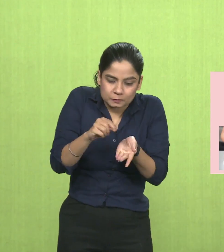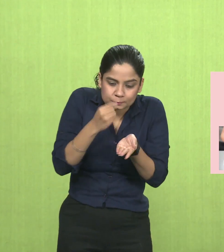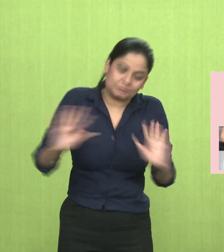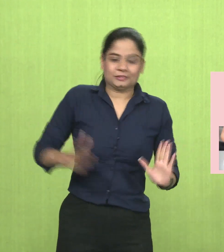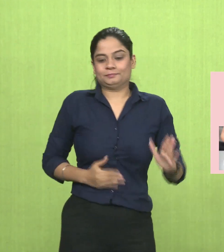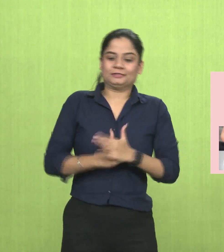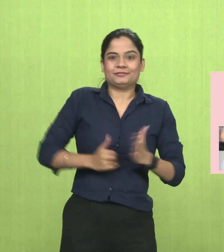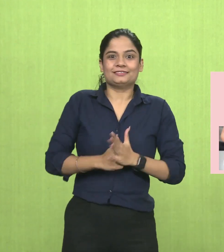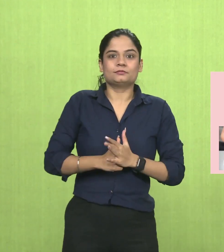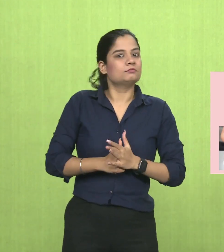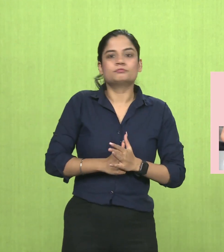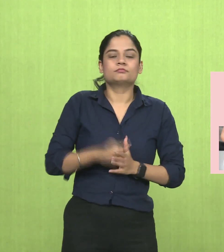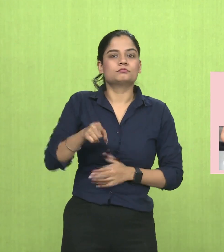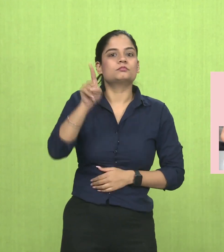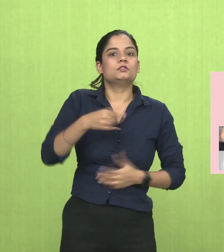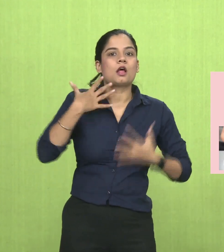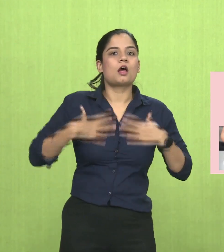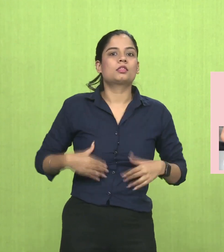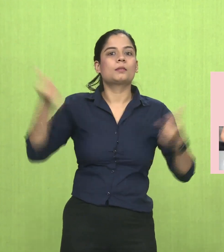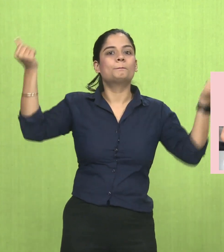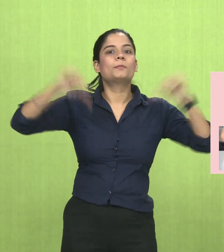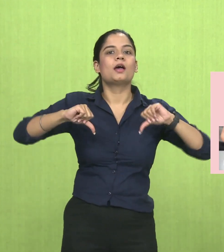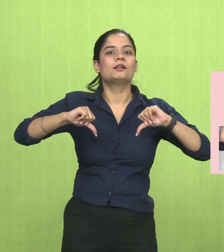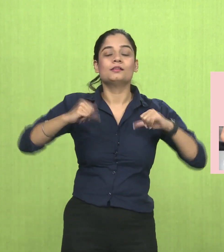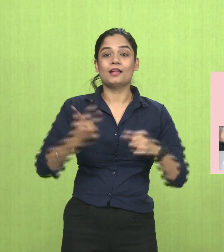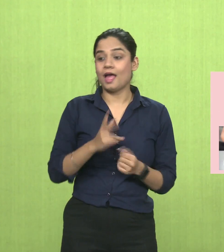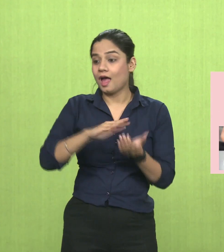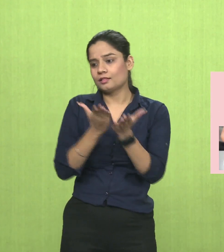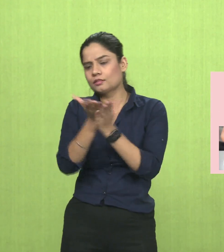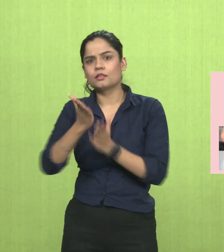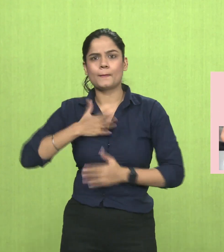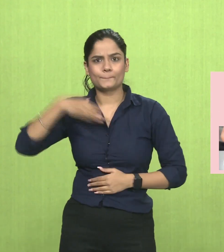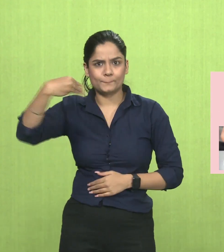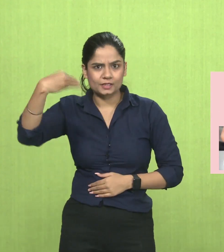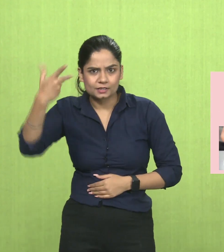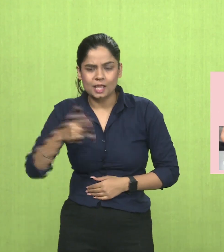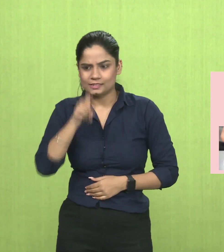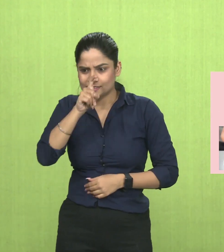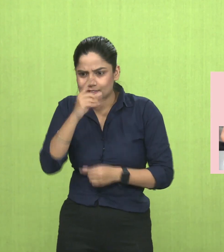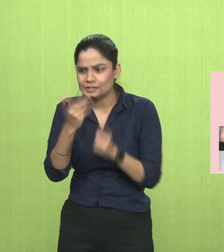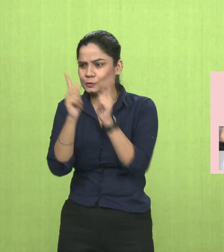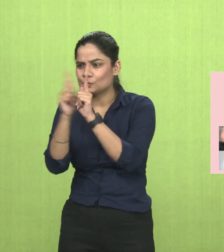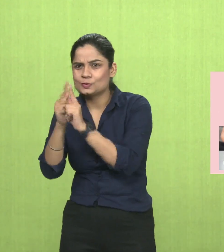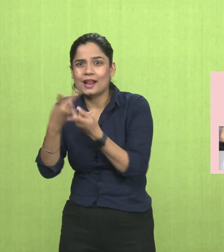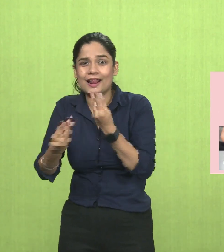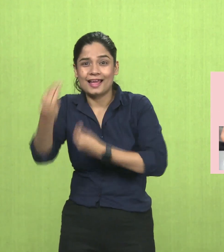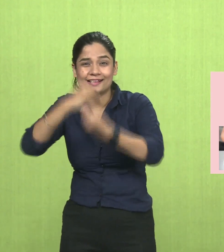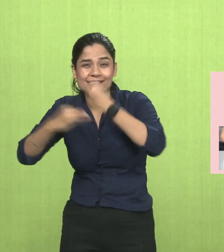Eating very little does not help in losing weight. Eating right helps in losing weight. The right kind